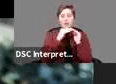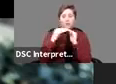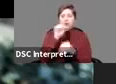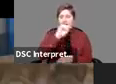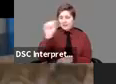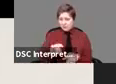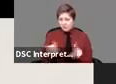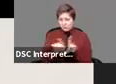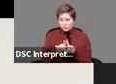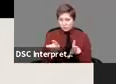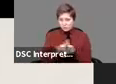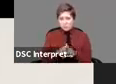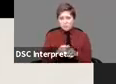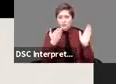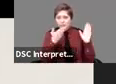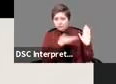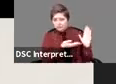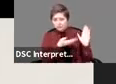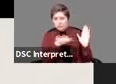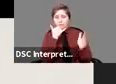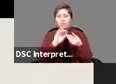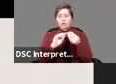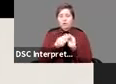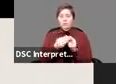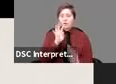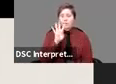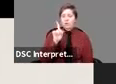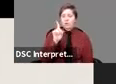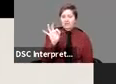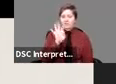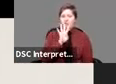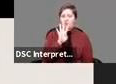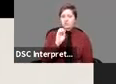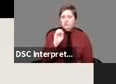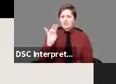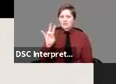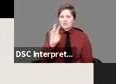as well. And that number is